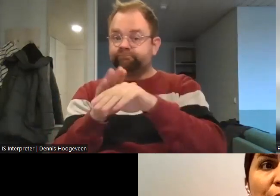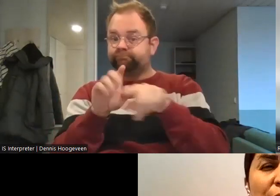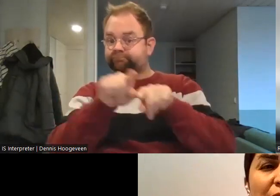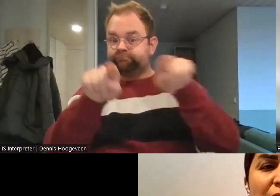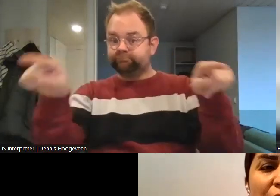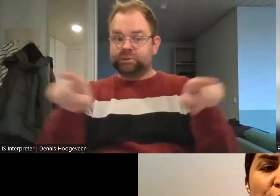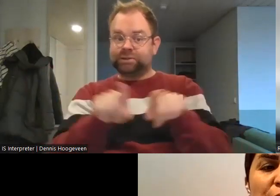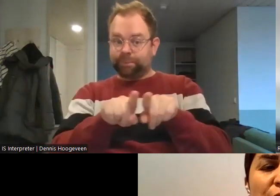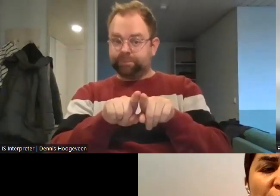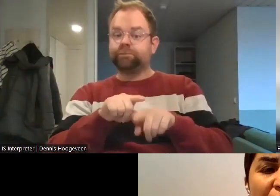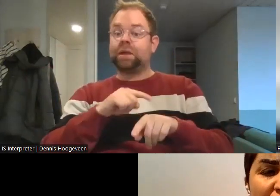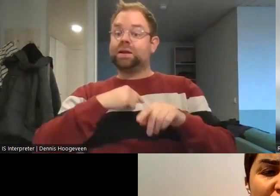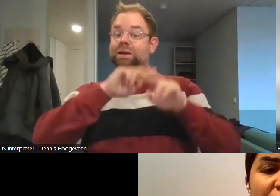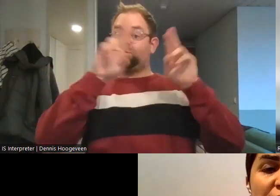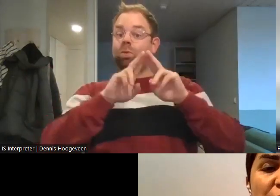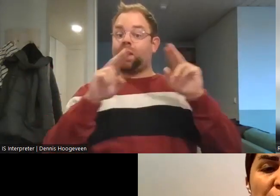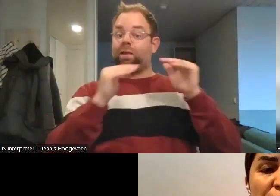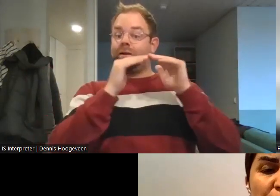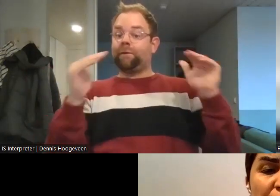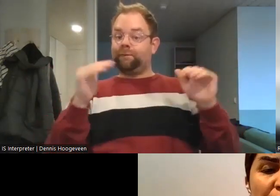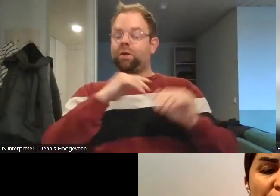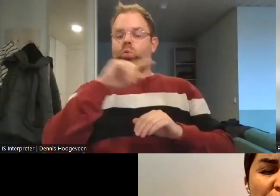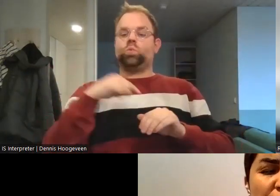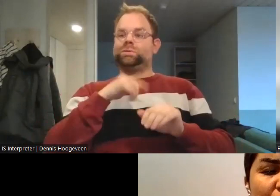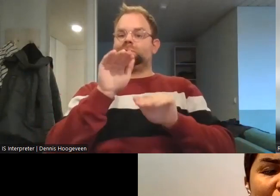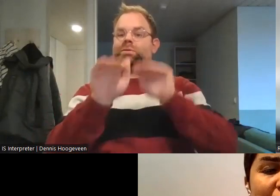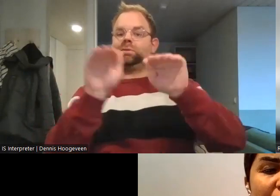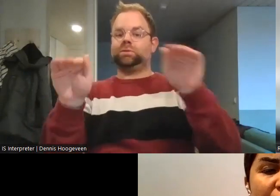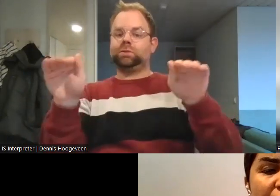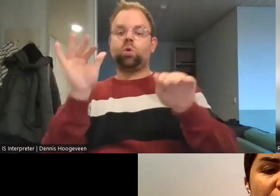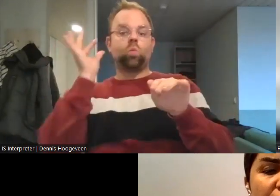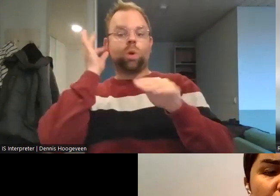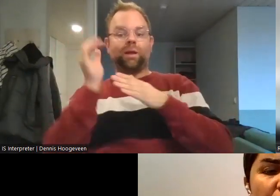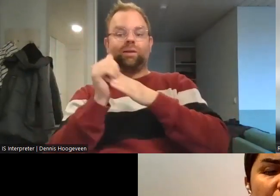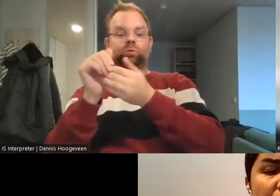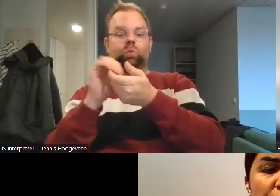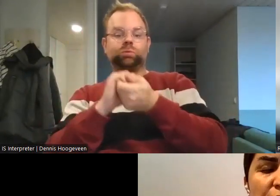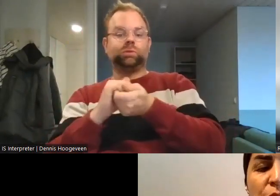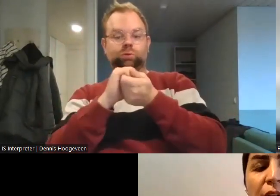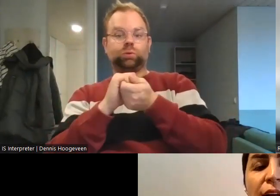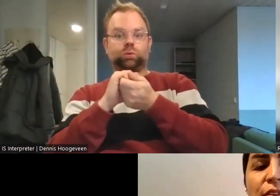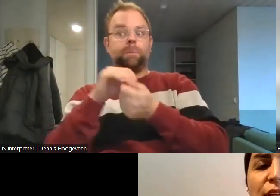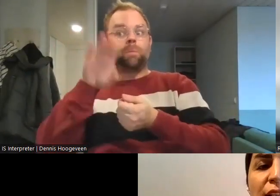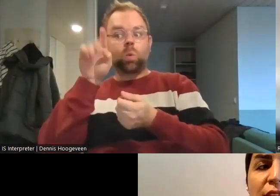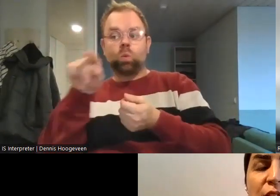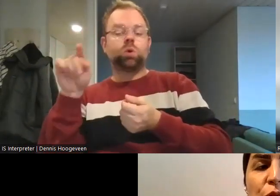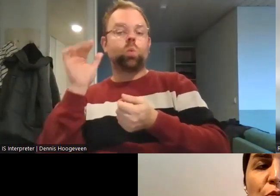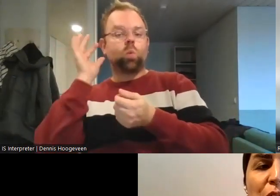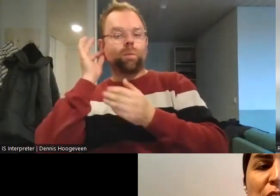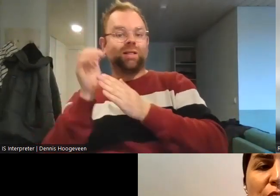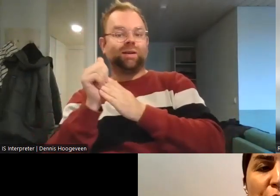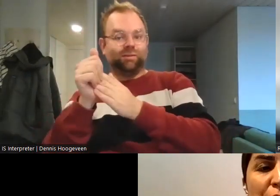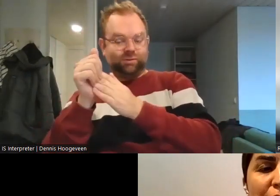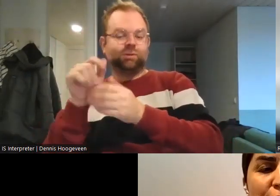they already are doing some activities about supporting refugee women, and we can advocate for ask that